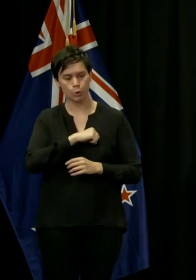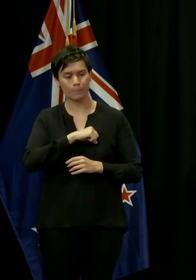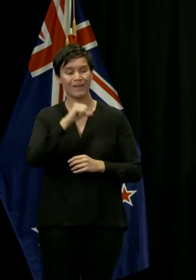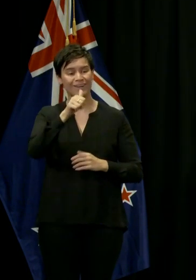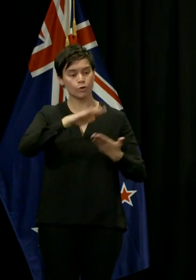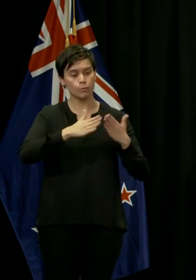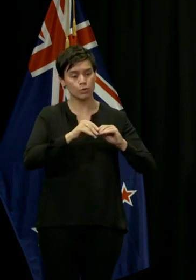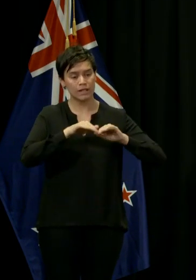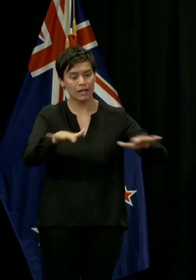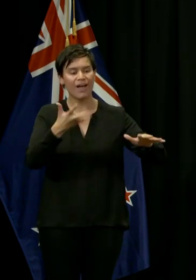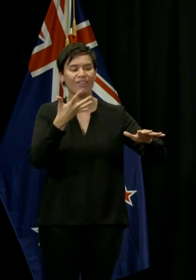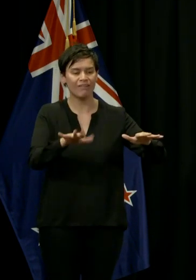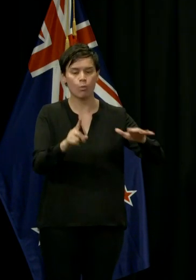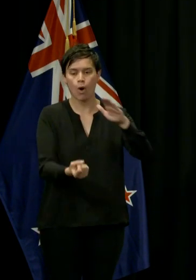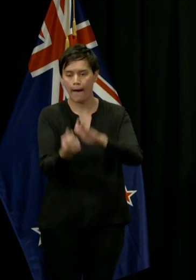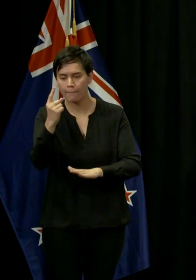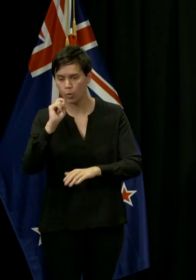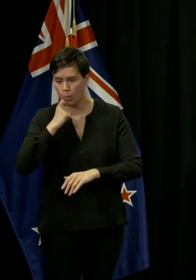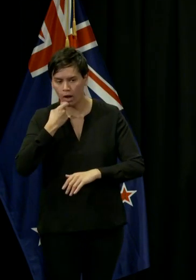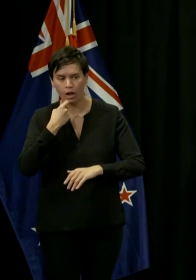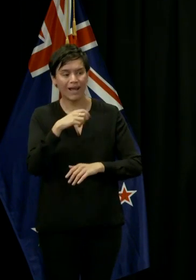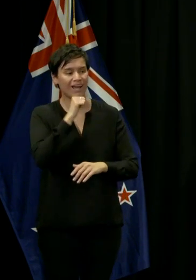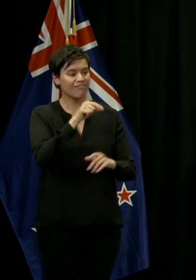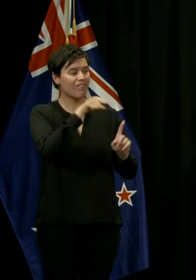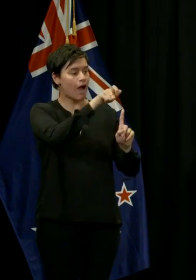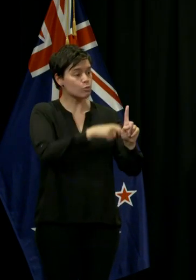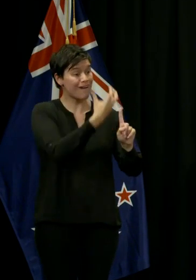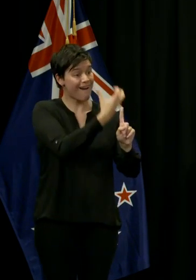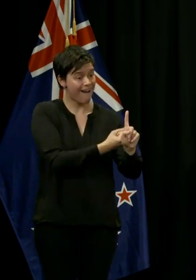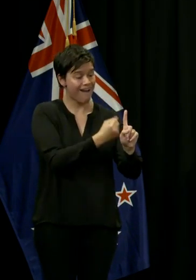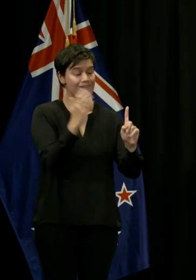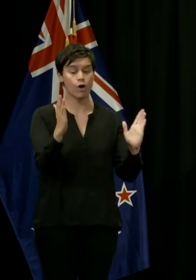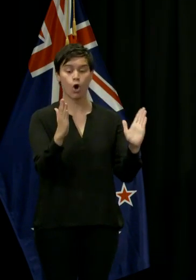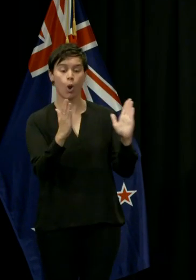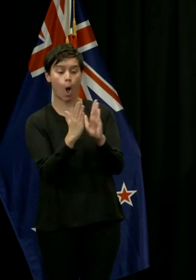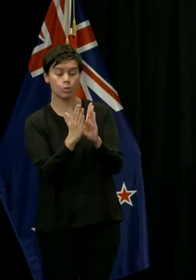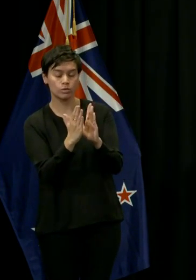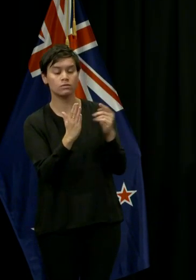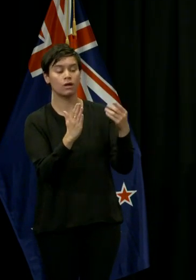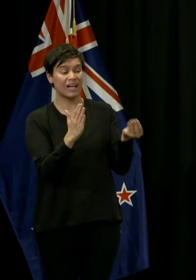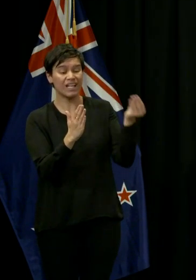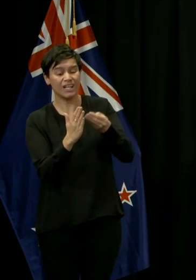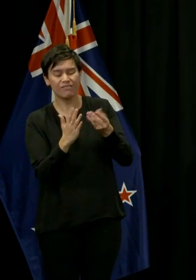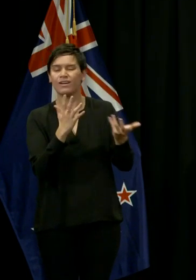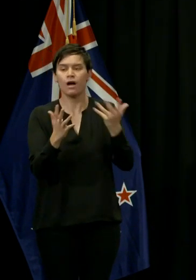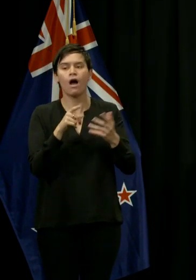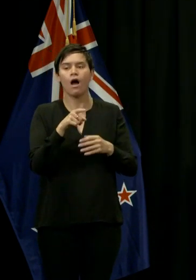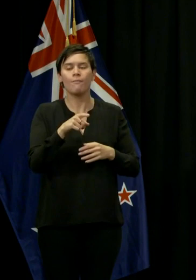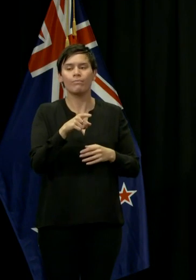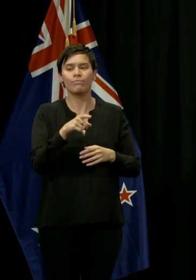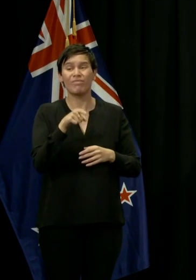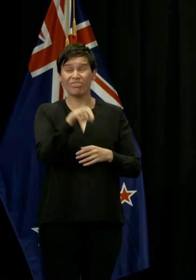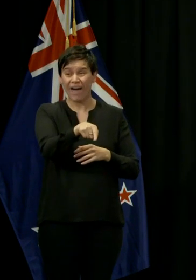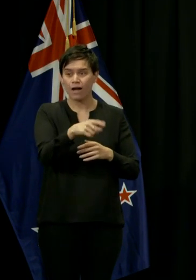transmission through contact with others. And ultimately, they all have a range of assumptions in them. So none of us give